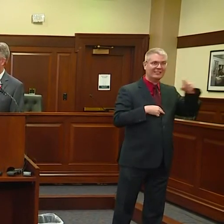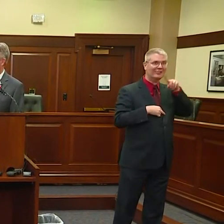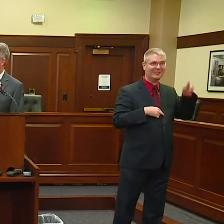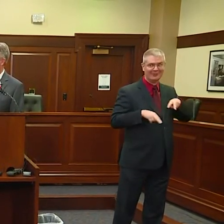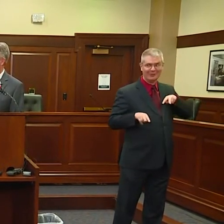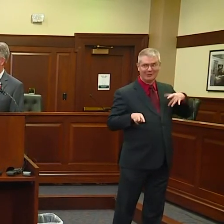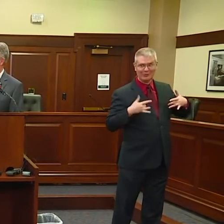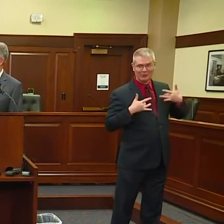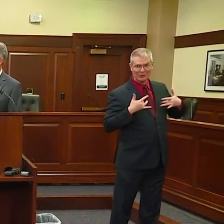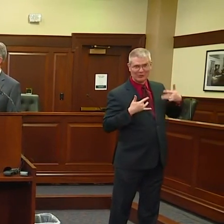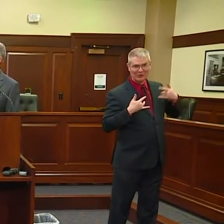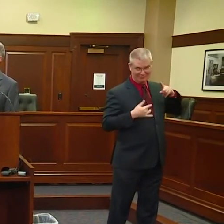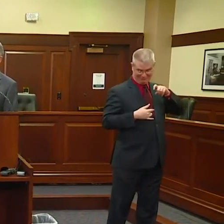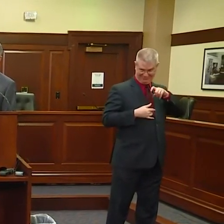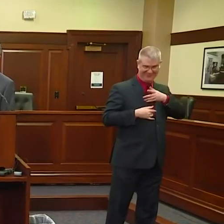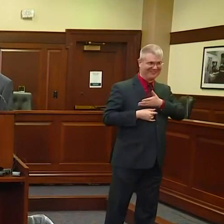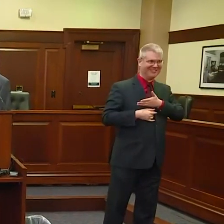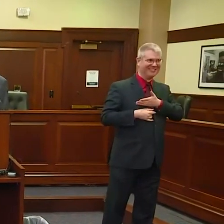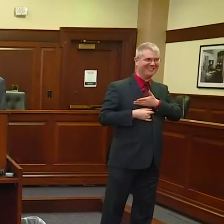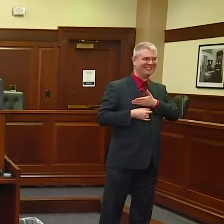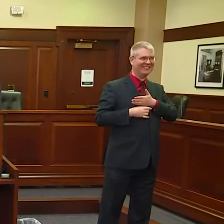Oh, hey, how's it going, Governor? Good.